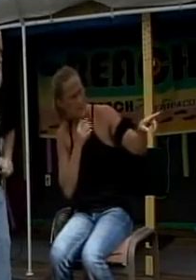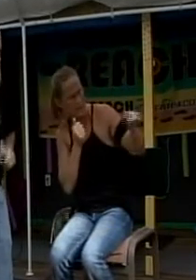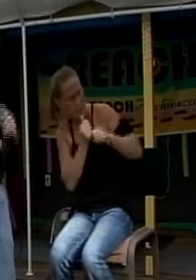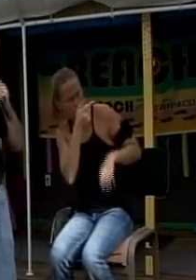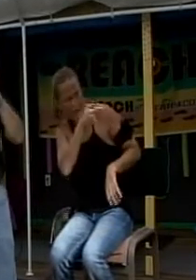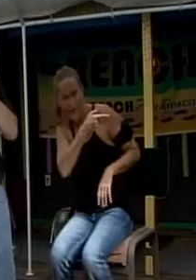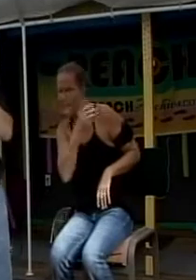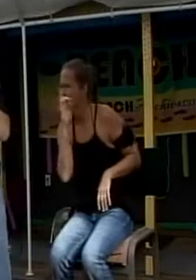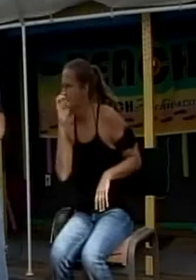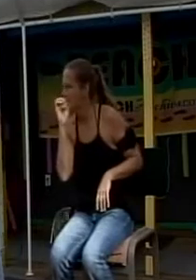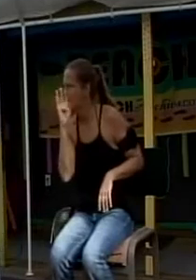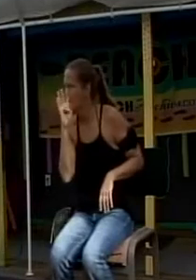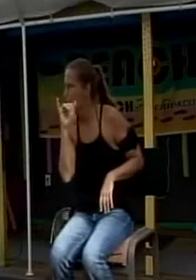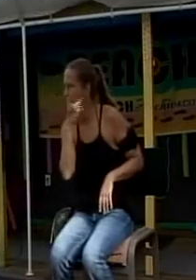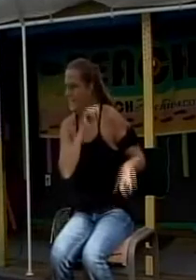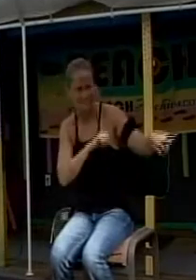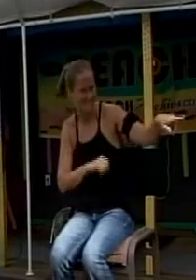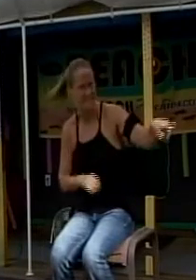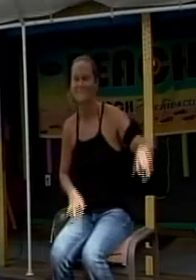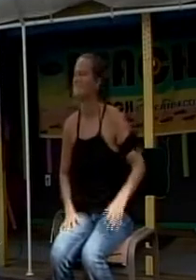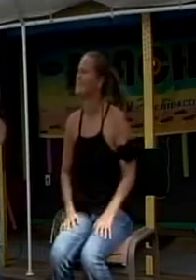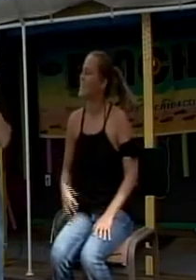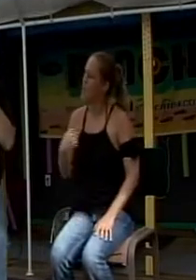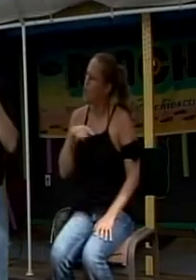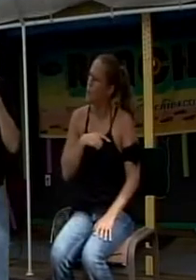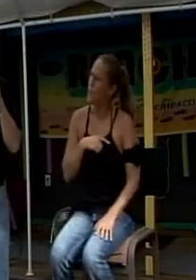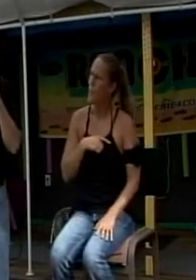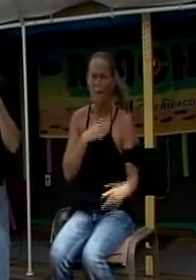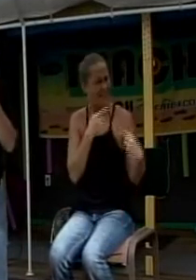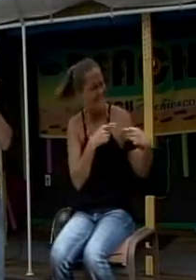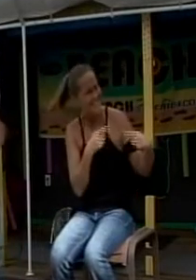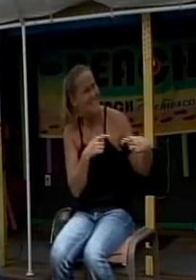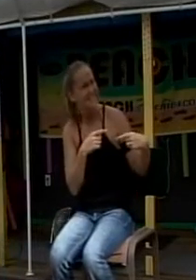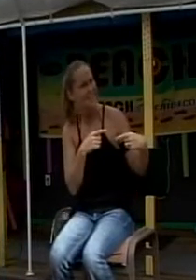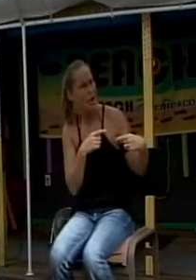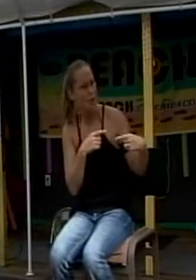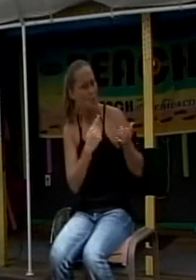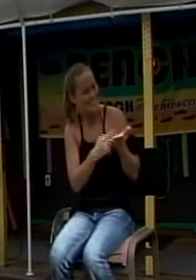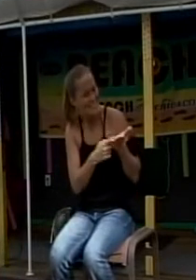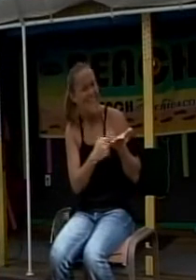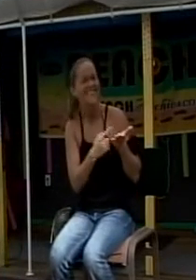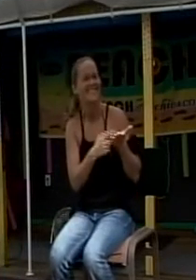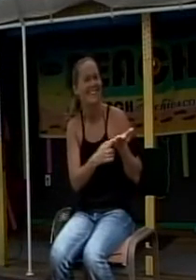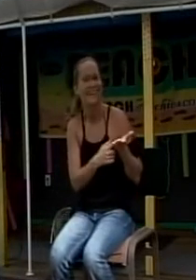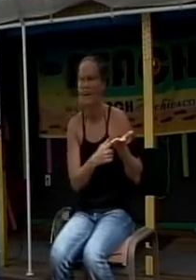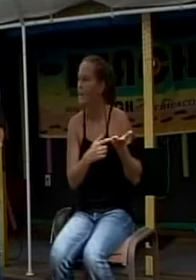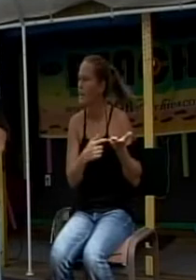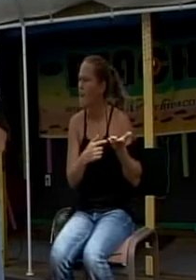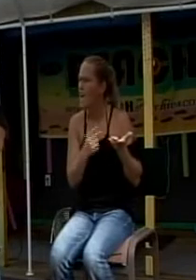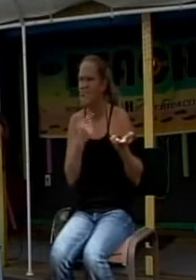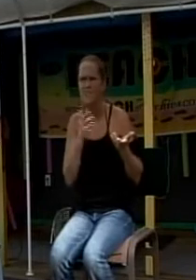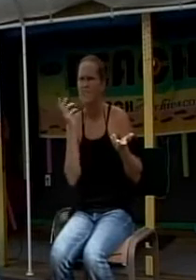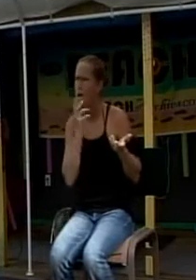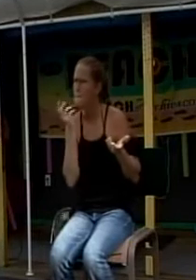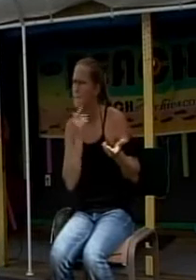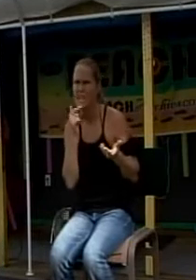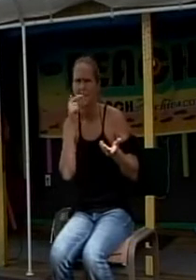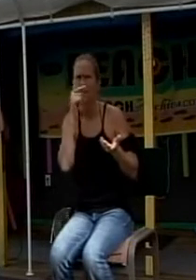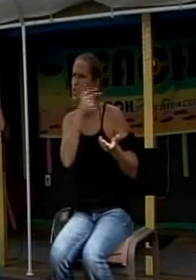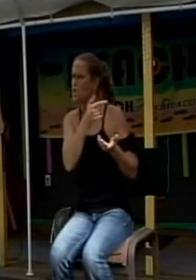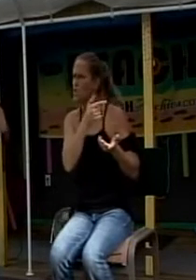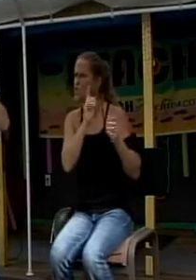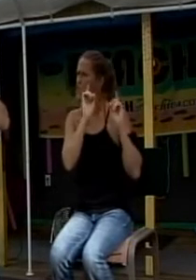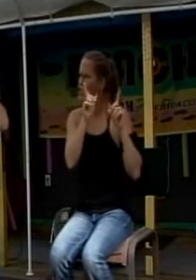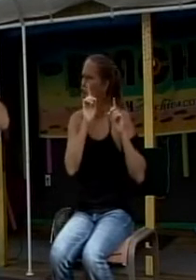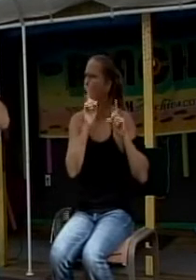it. Debbie was talking about this, is how amazing it is that she's been in the church for so many years and she's tried so hard to act